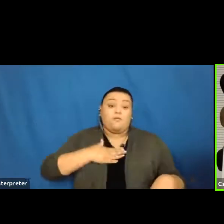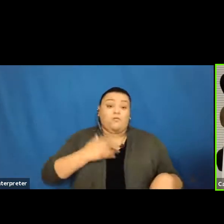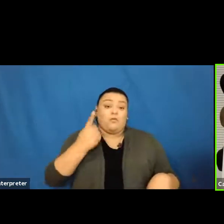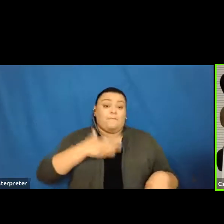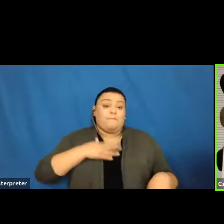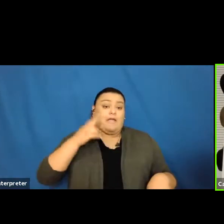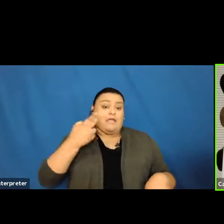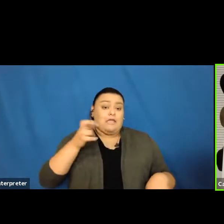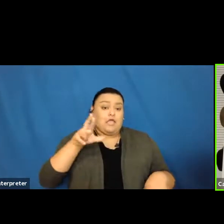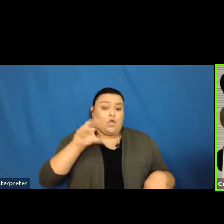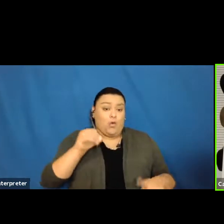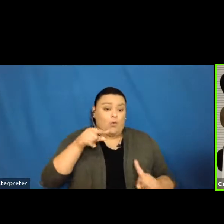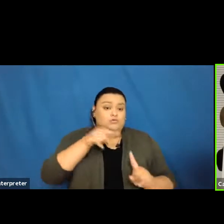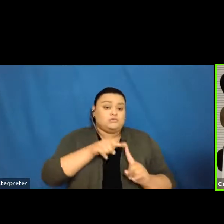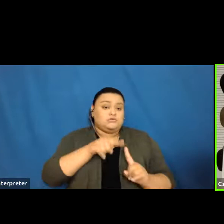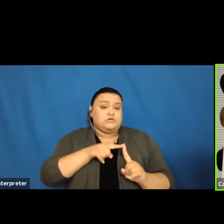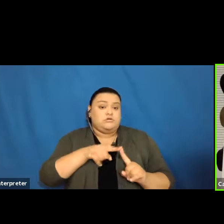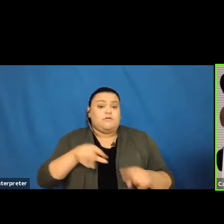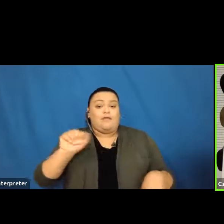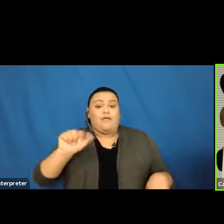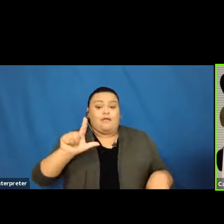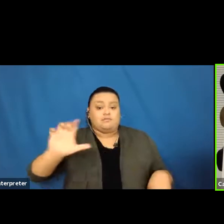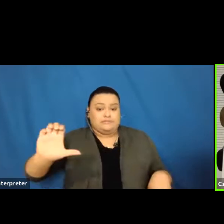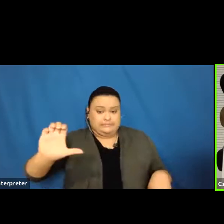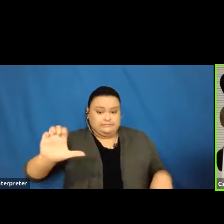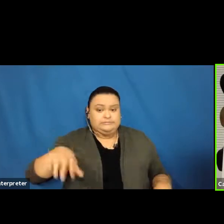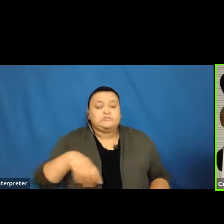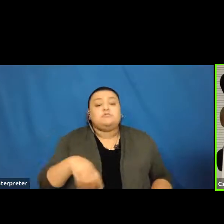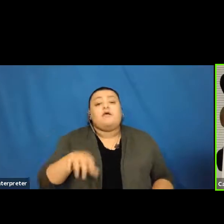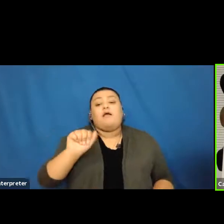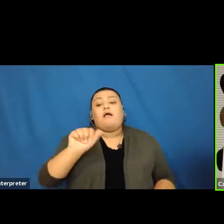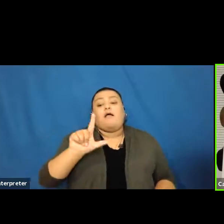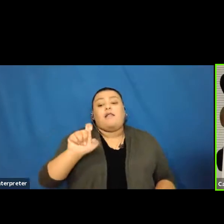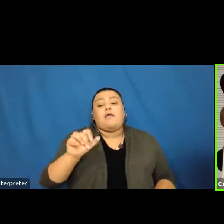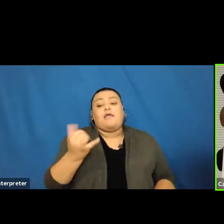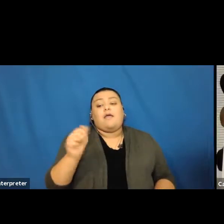is AOC, you know, Alejandra,